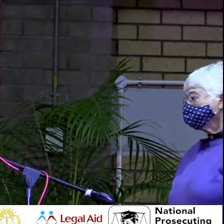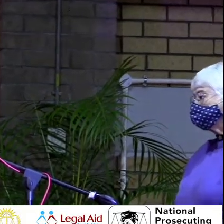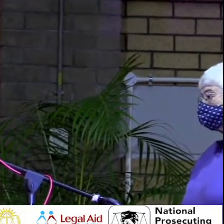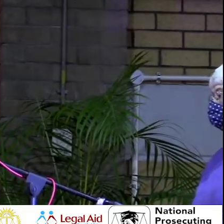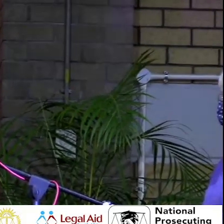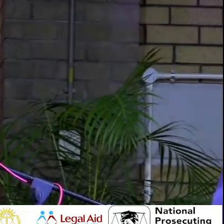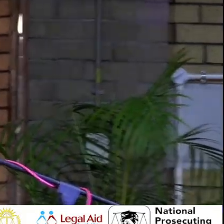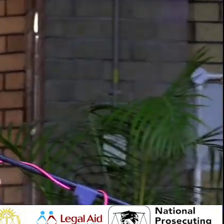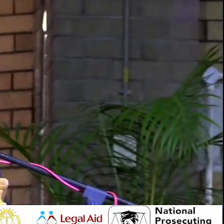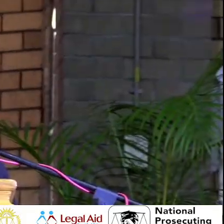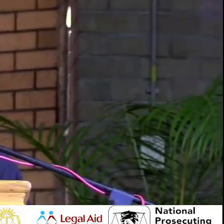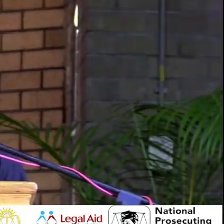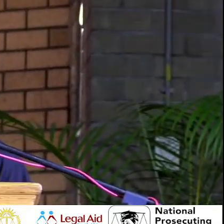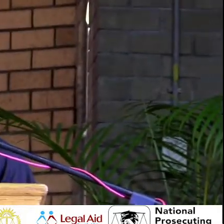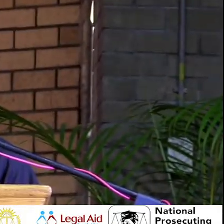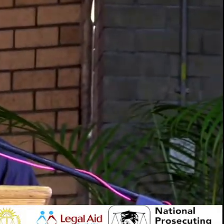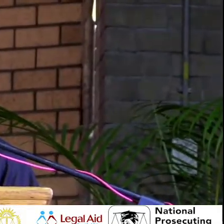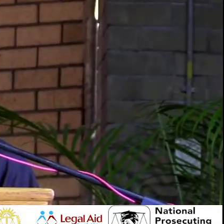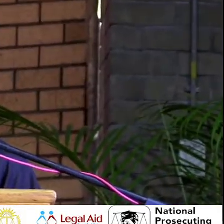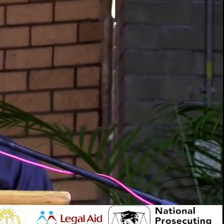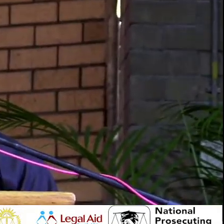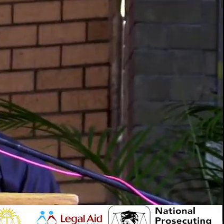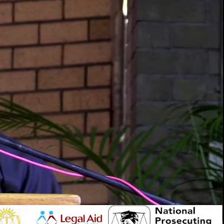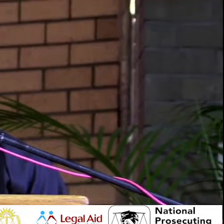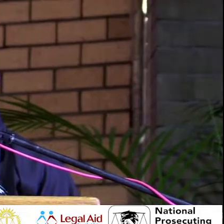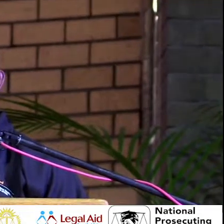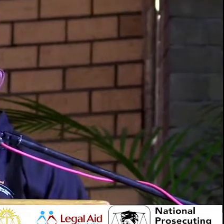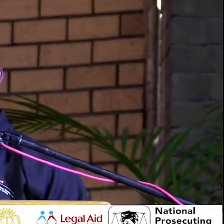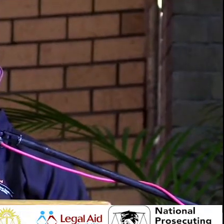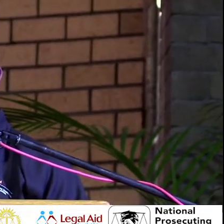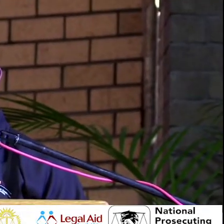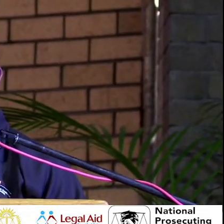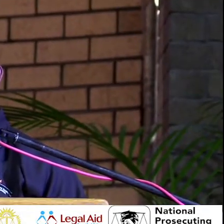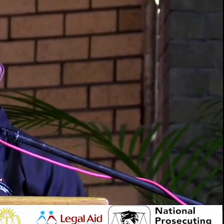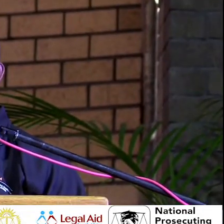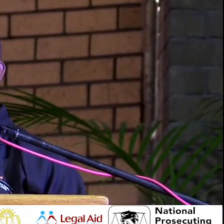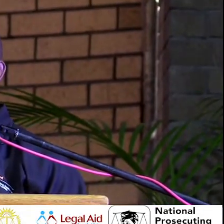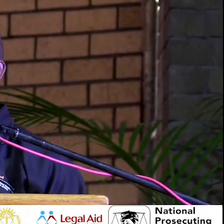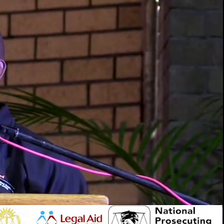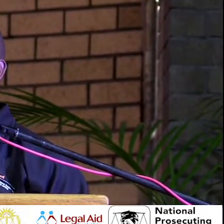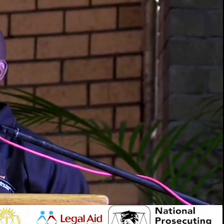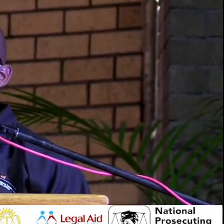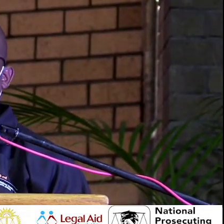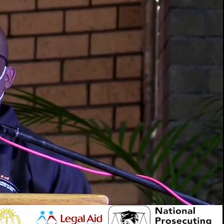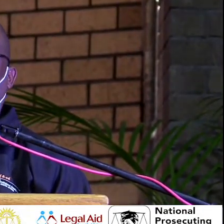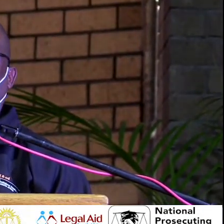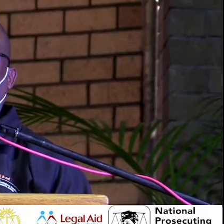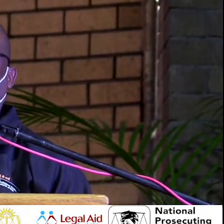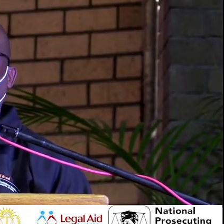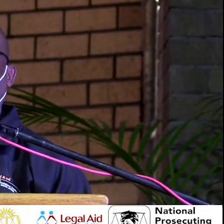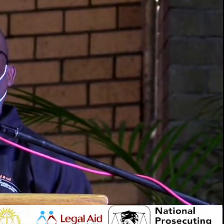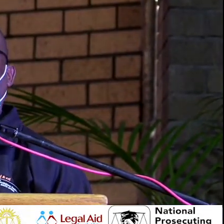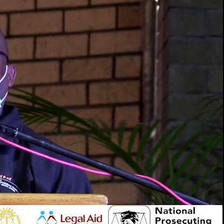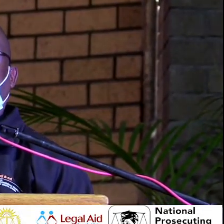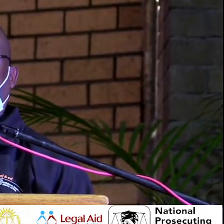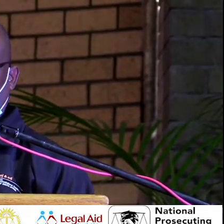isuke ekuhlaleni. Uthi ke phaa kule nkundla phakamileyo ekhona amatyala axoxwayo phaa kubulawa